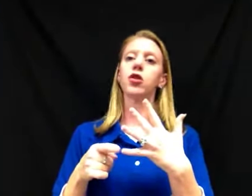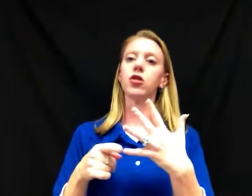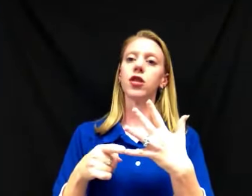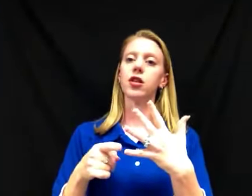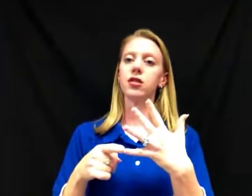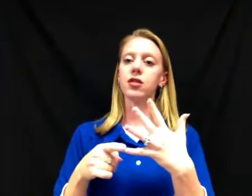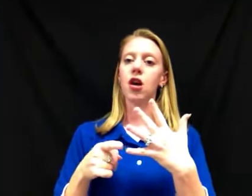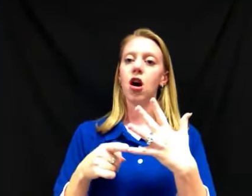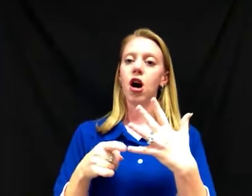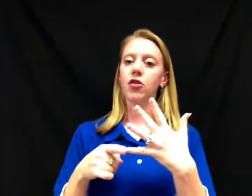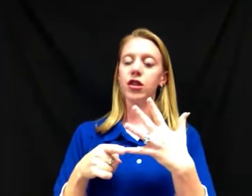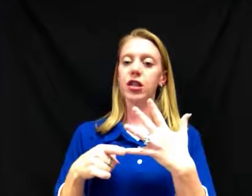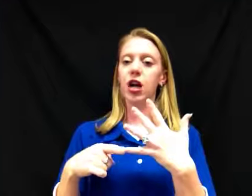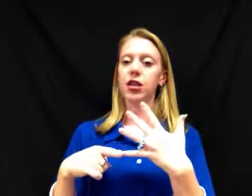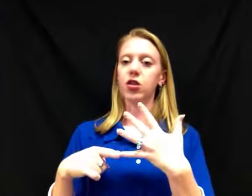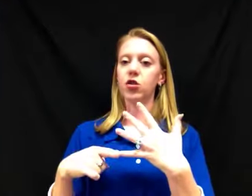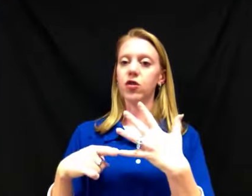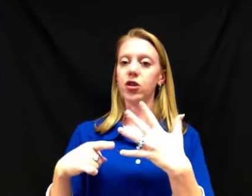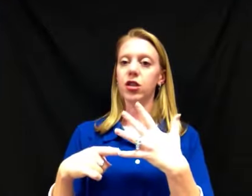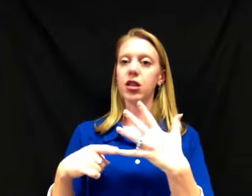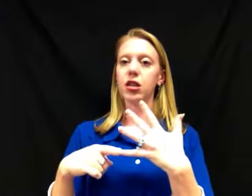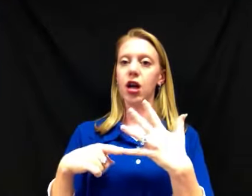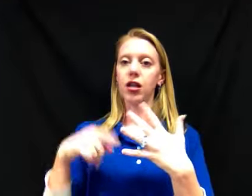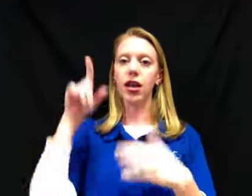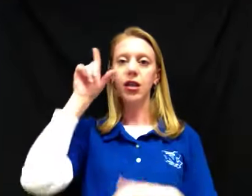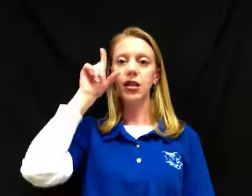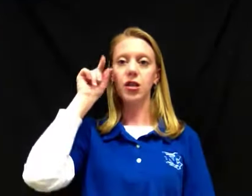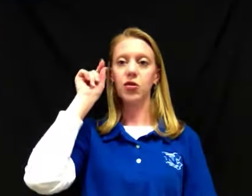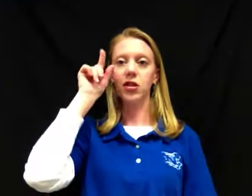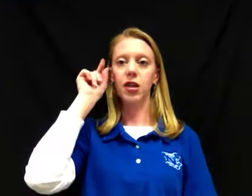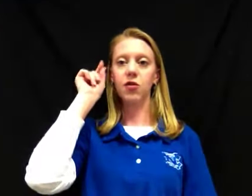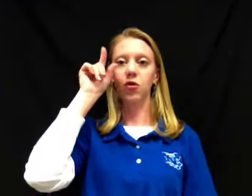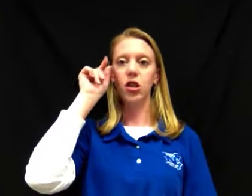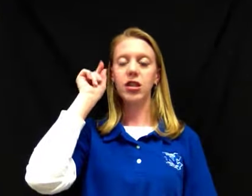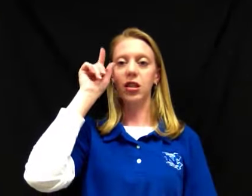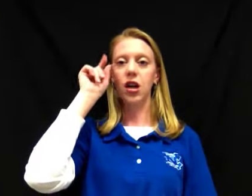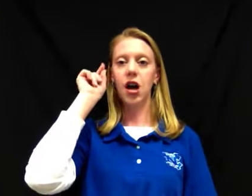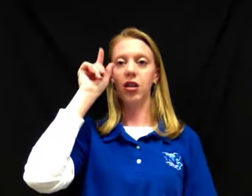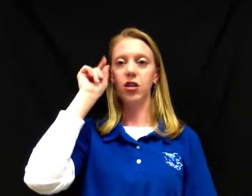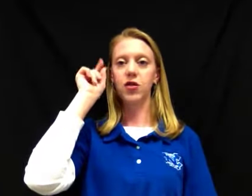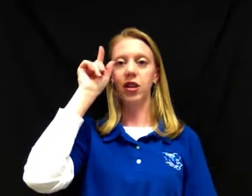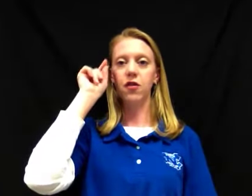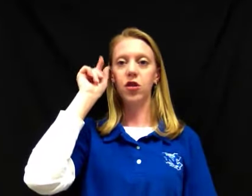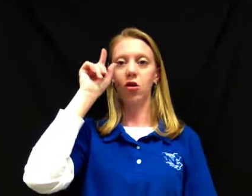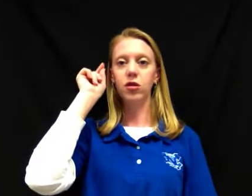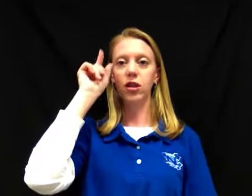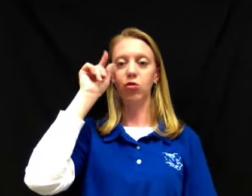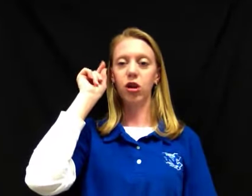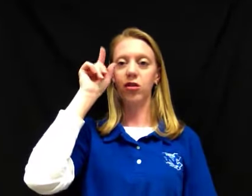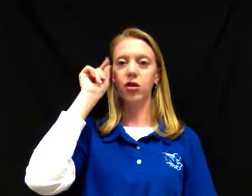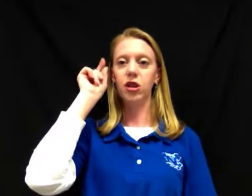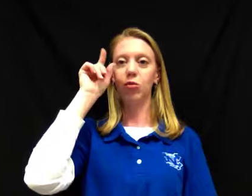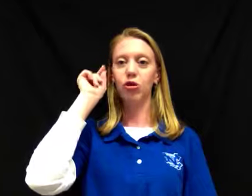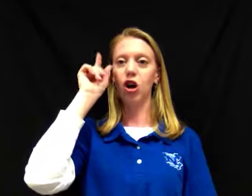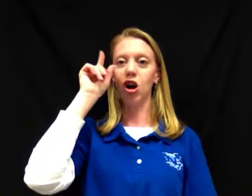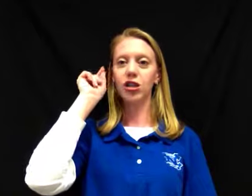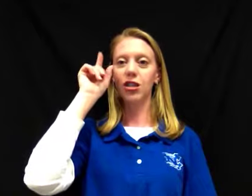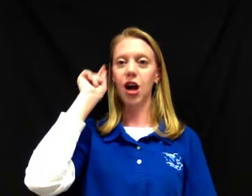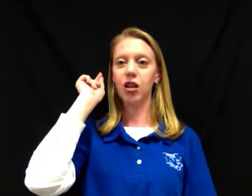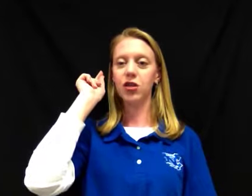that is offered at Gallaudet University. Gallaudet, there's the sign for it. It's a college for the deaf, the only liberal arts college for